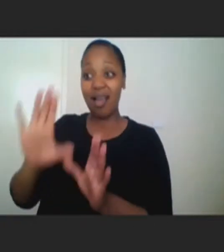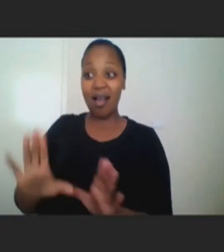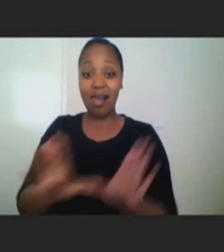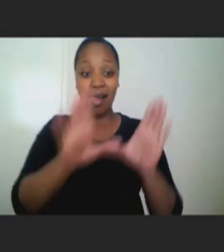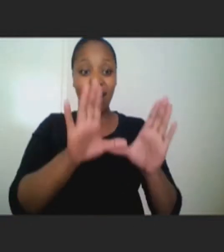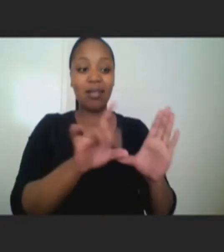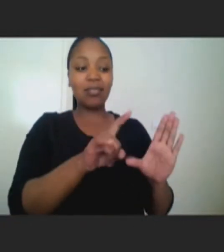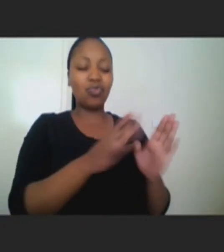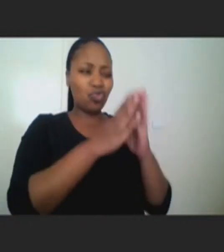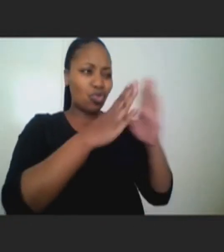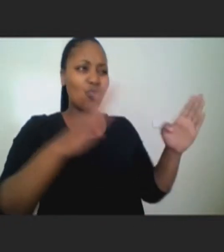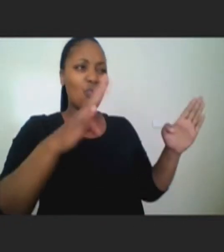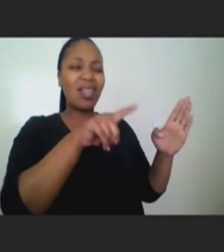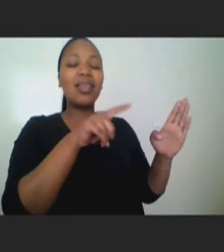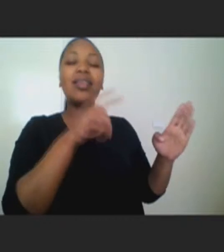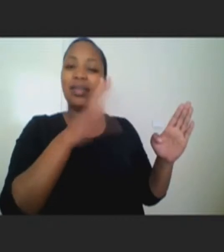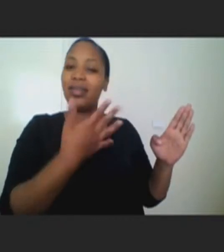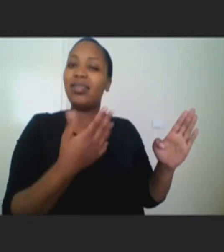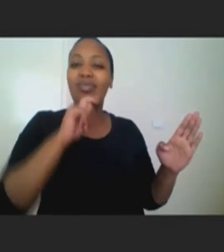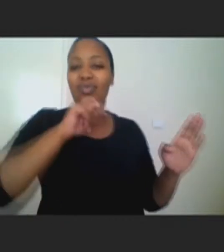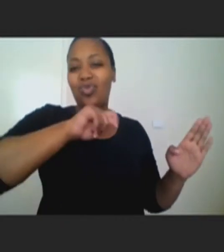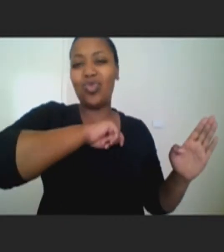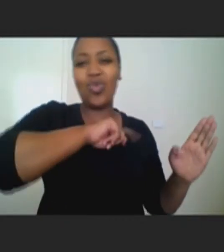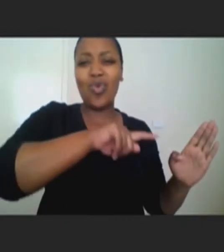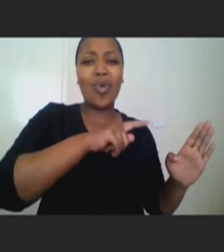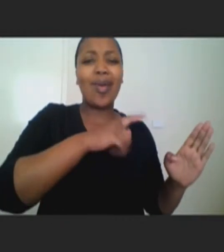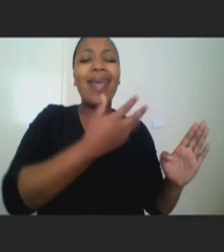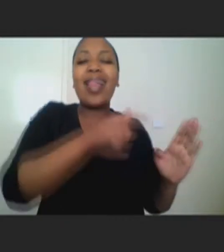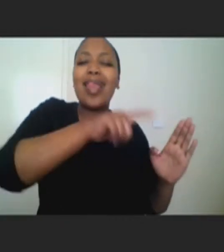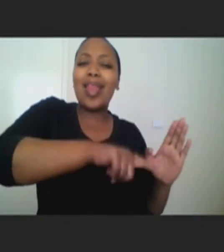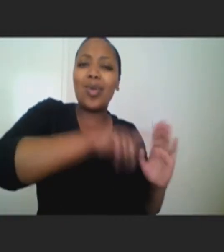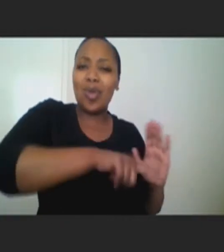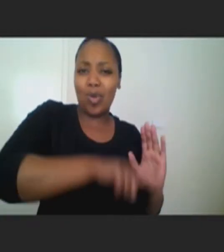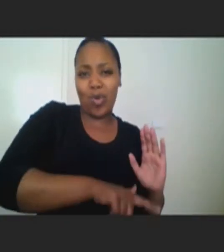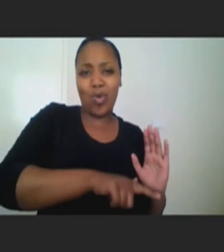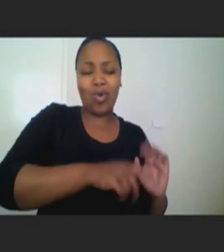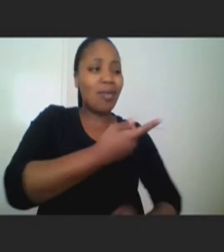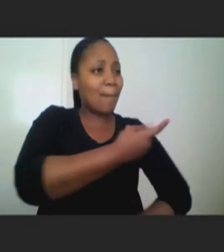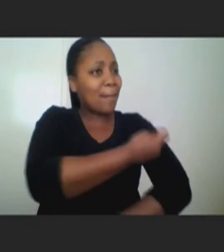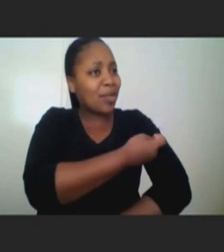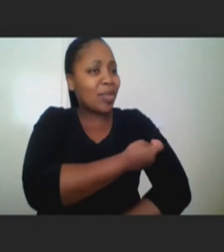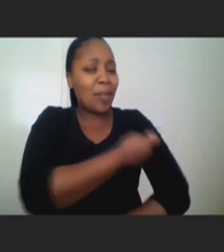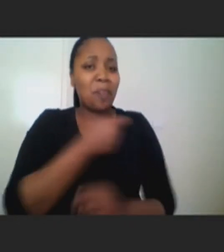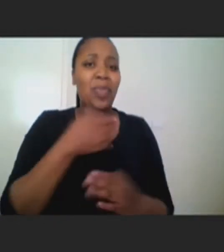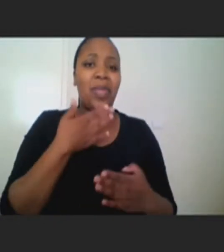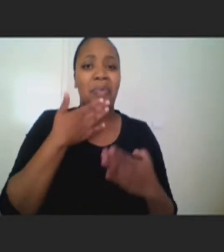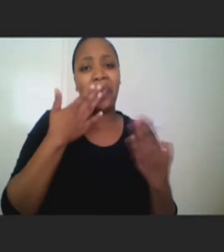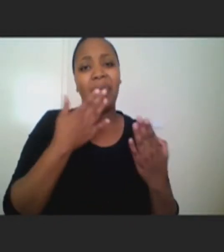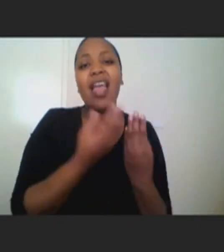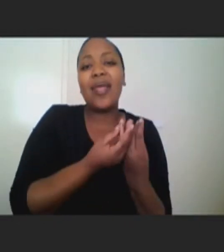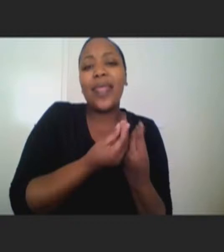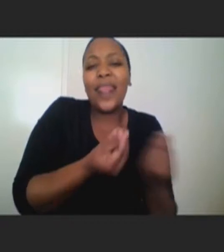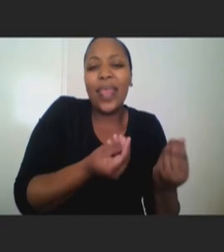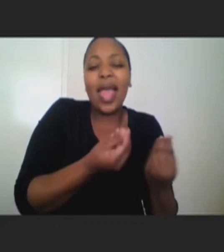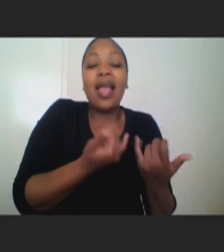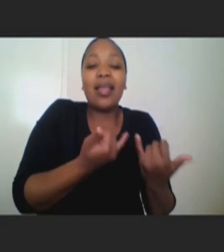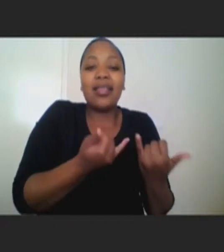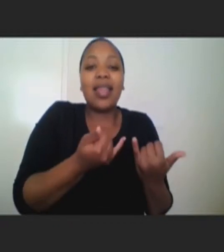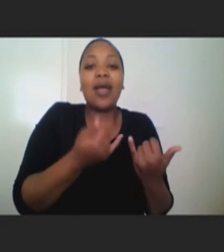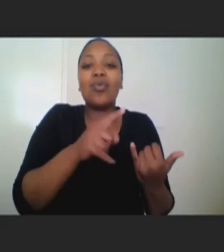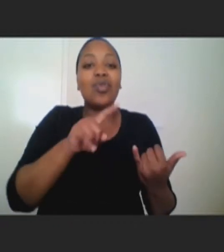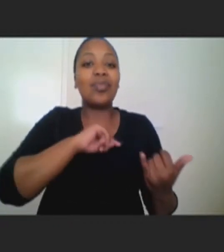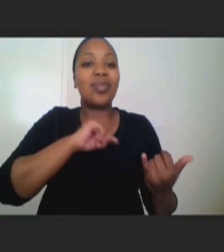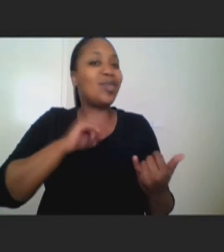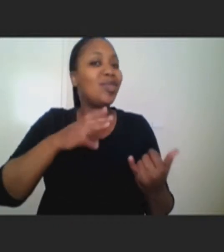they don't want, it's just because those who have money are jumping the queue and are ahead of all of us. So we wish that Monyela, and